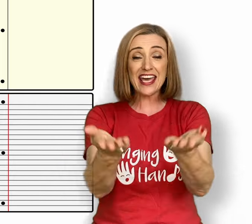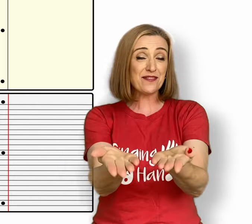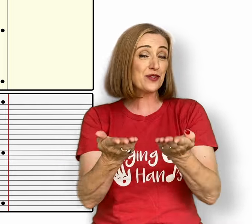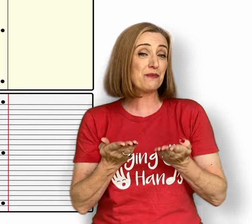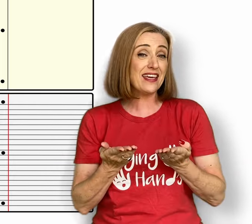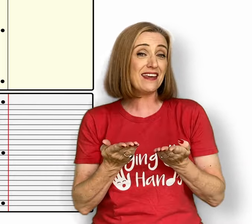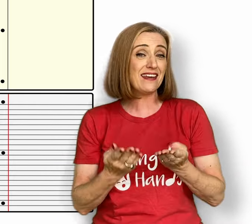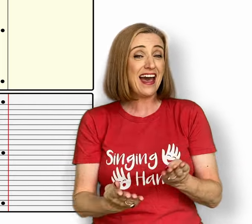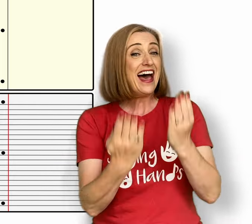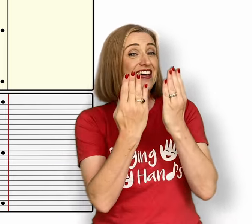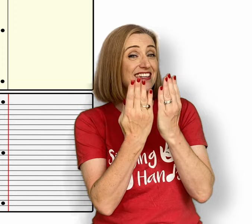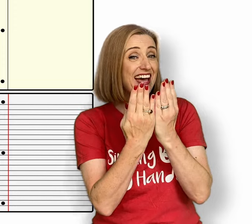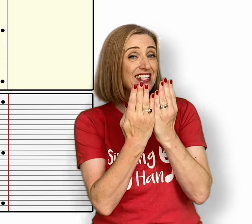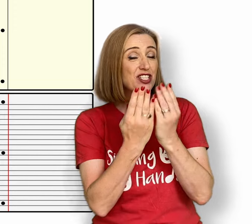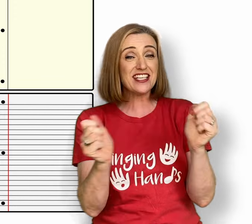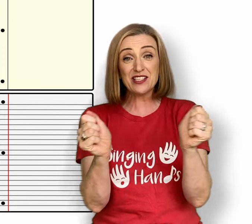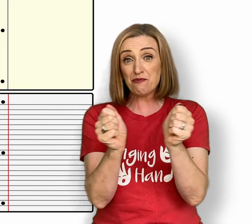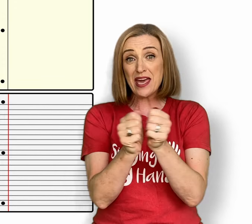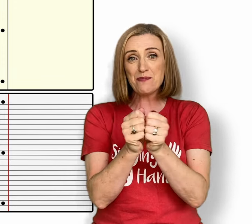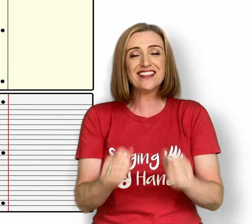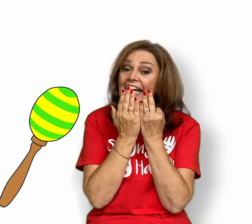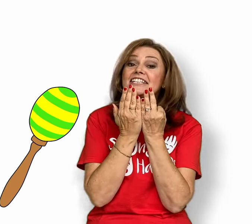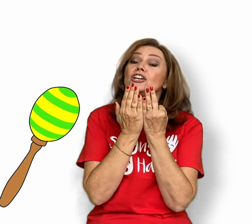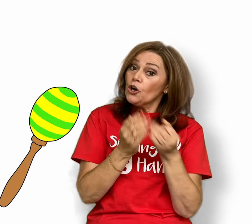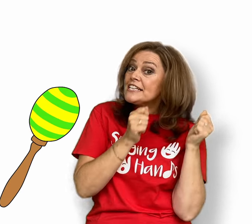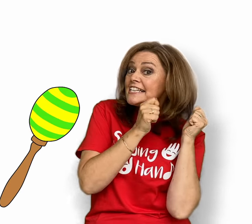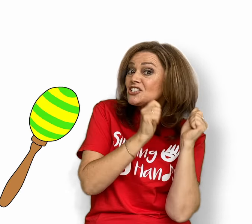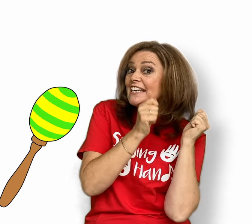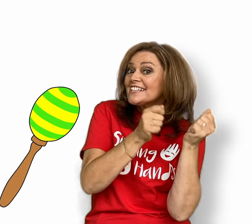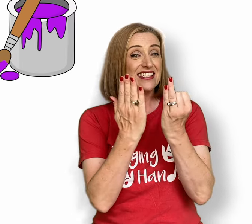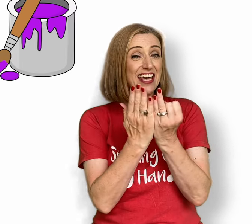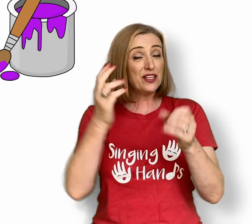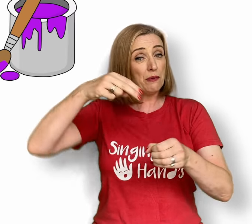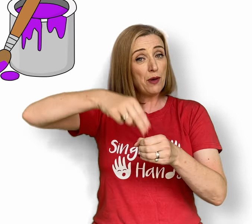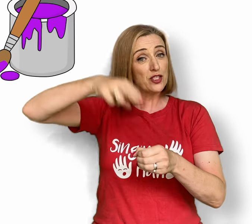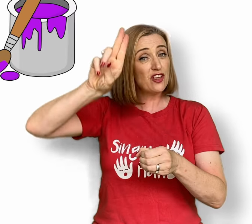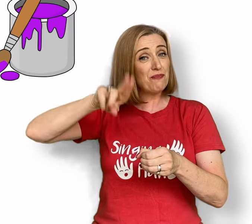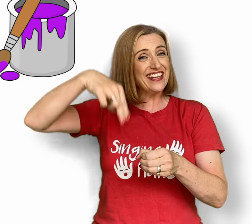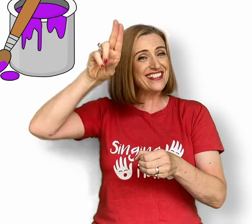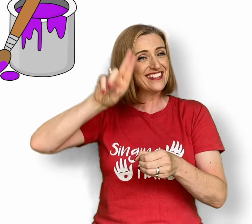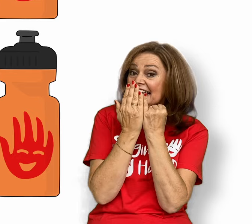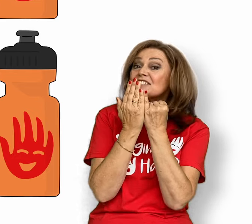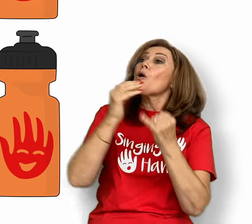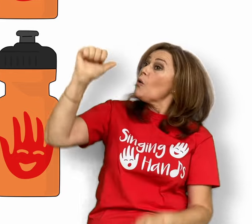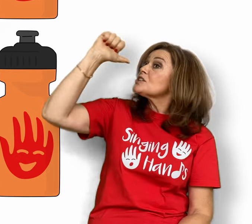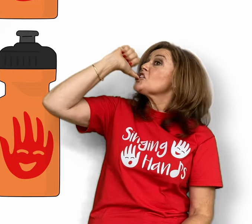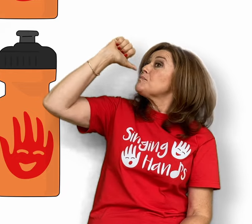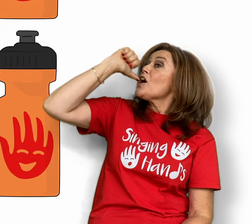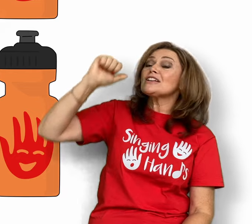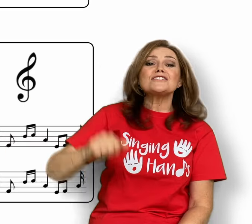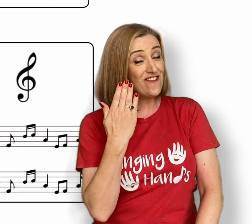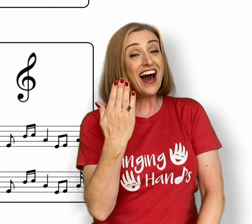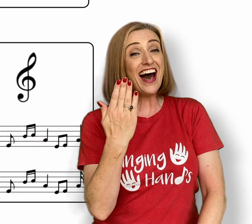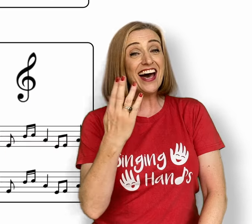teacher gave to me nine sheets of paper, eight noisy shakers, seven pots of paint, six